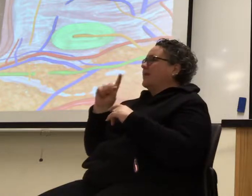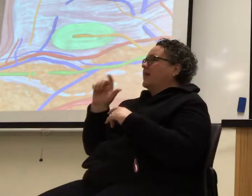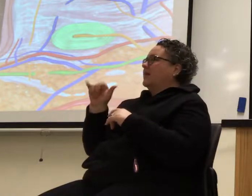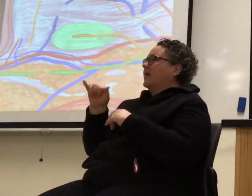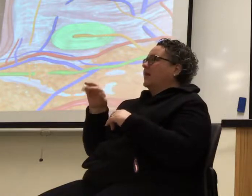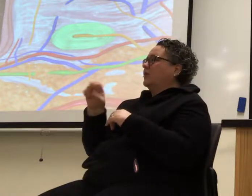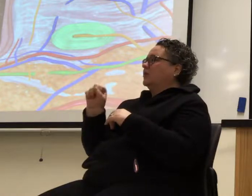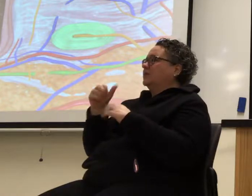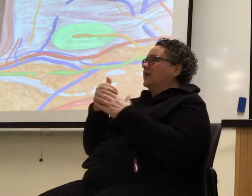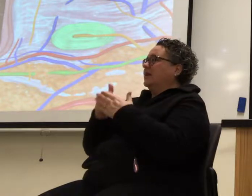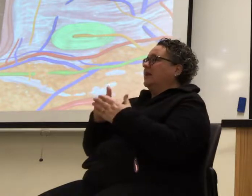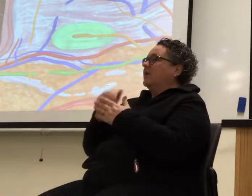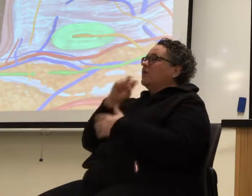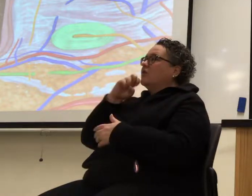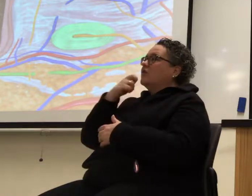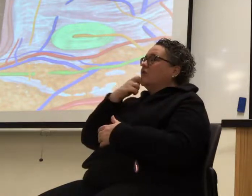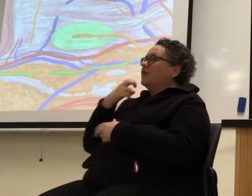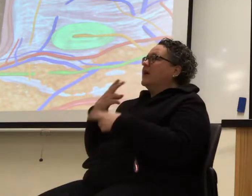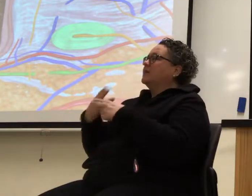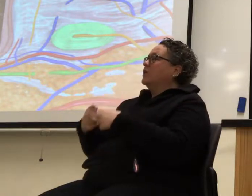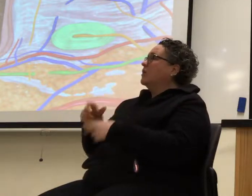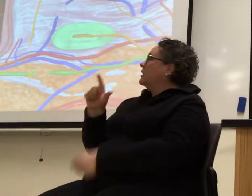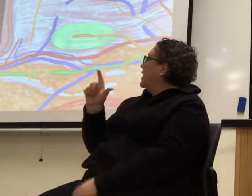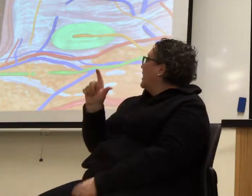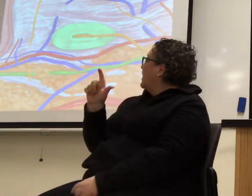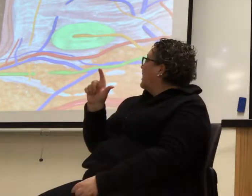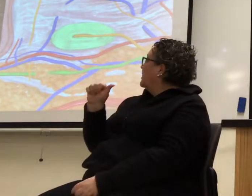ending. This is called a lamellated corpuscle.